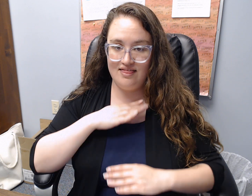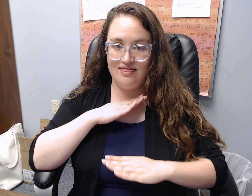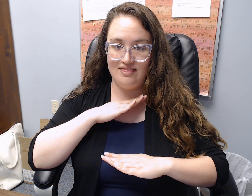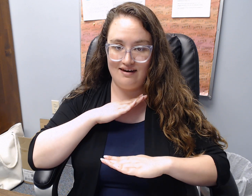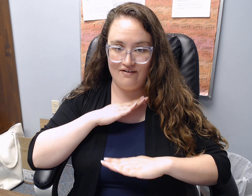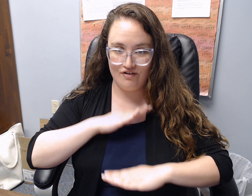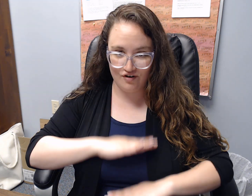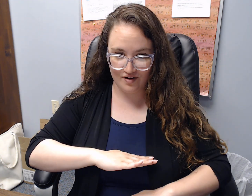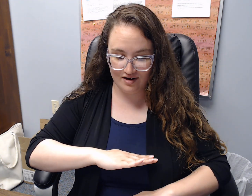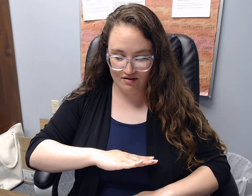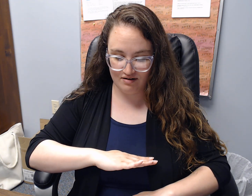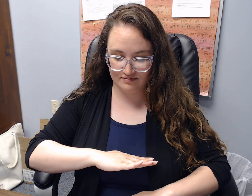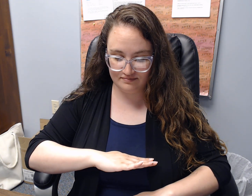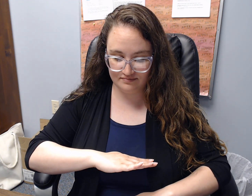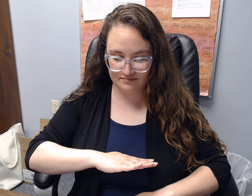then I've heard it all.